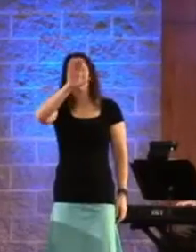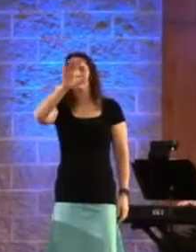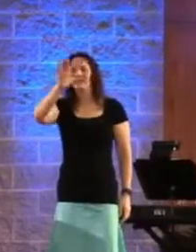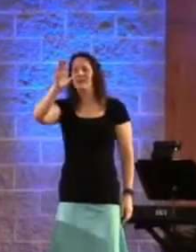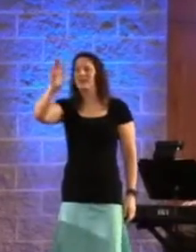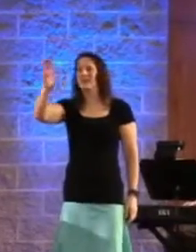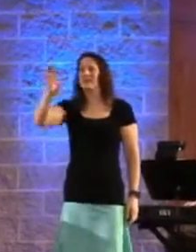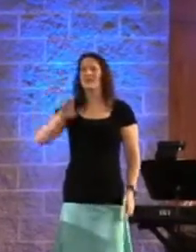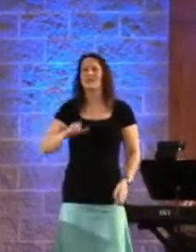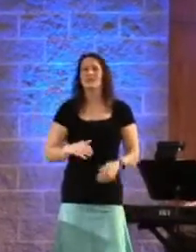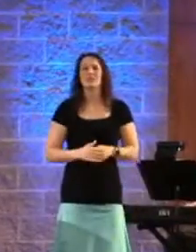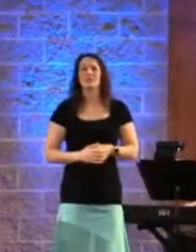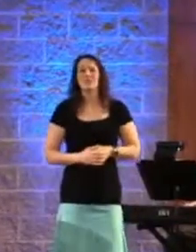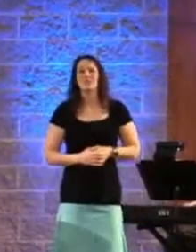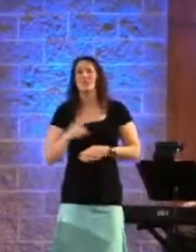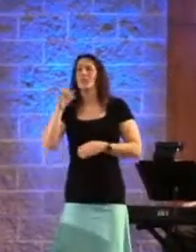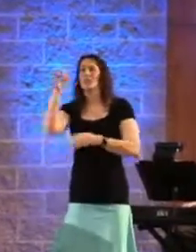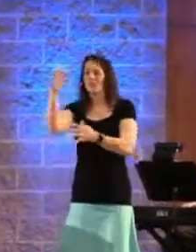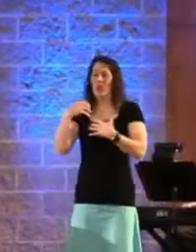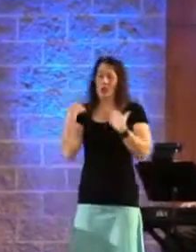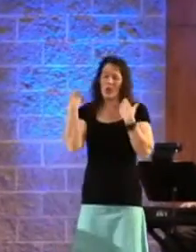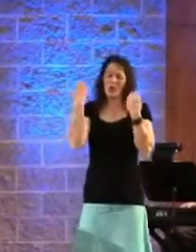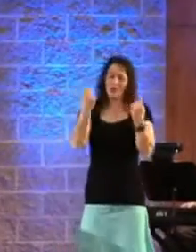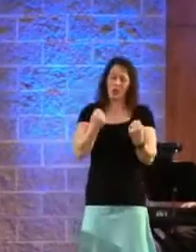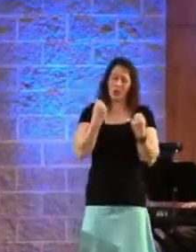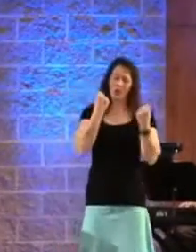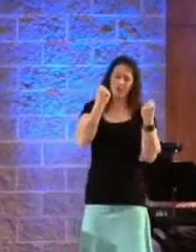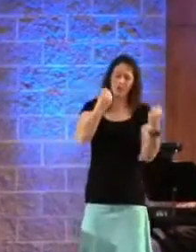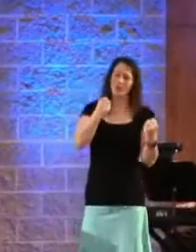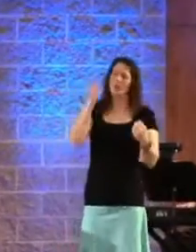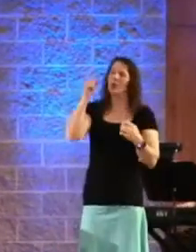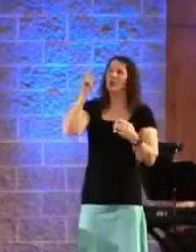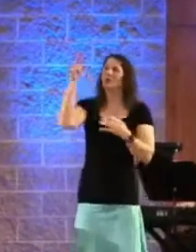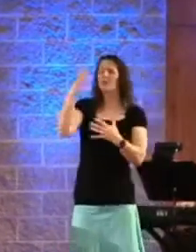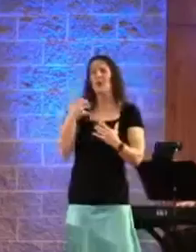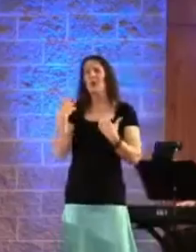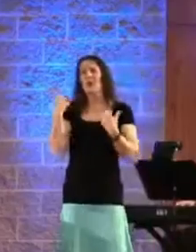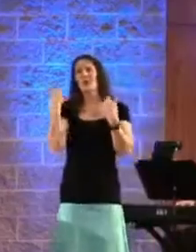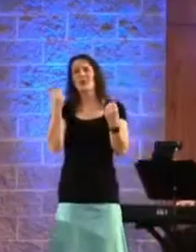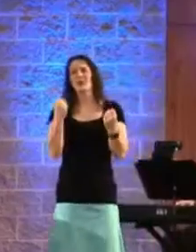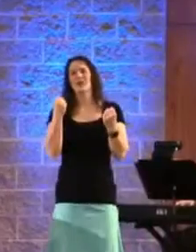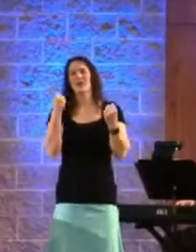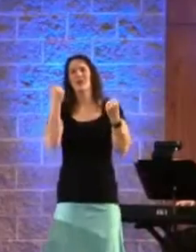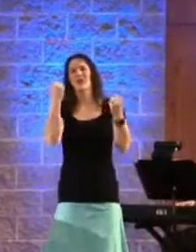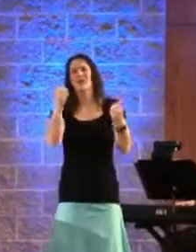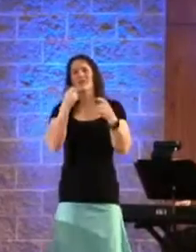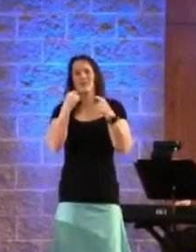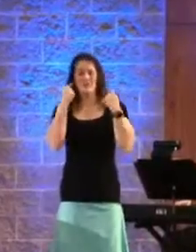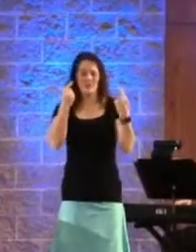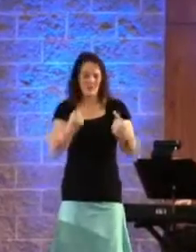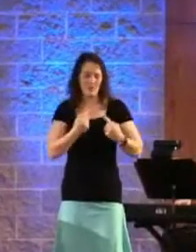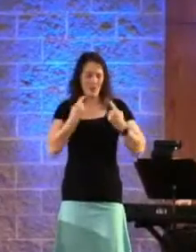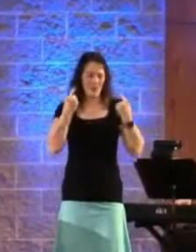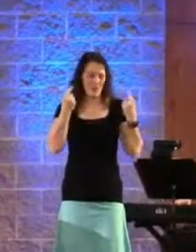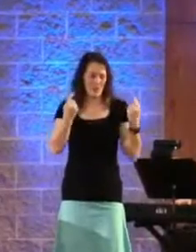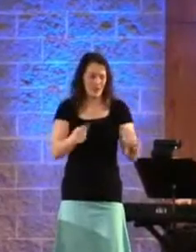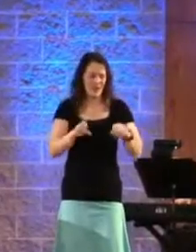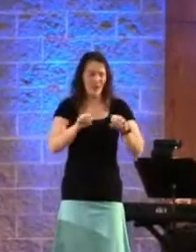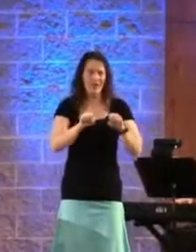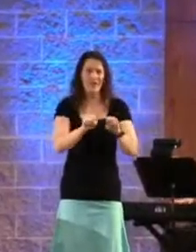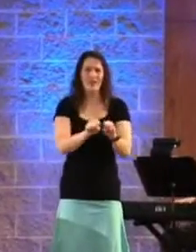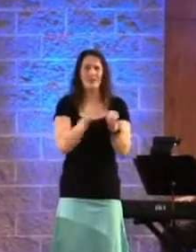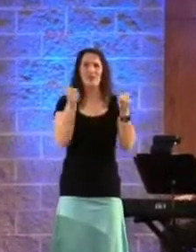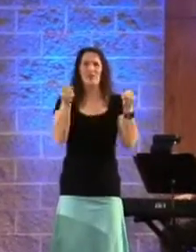cross. You are stronger. You are stronger. Sin is broken. You